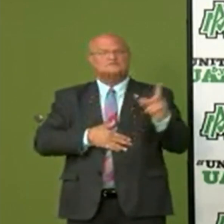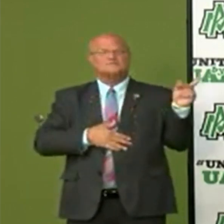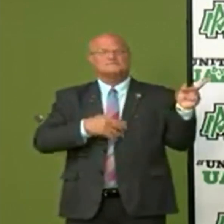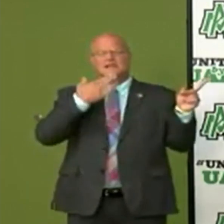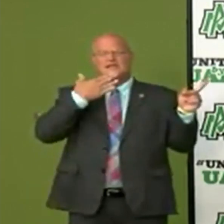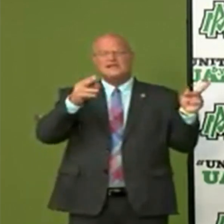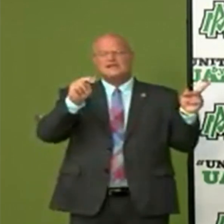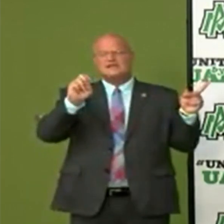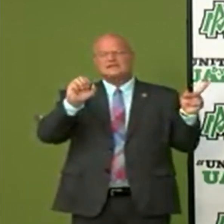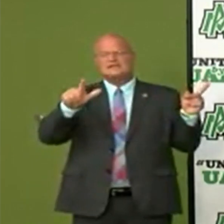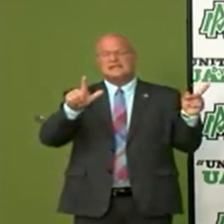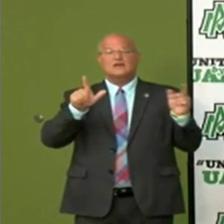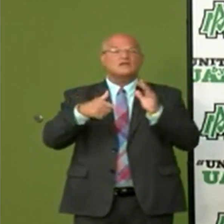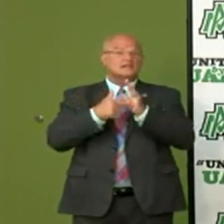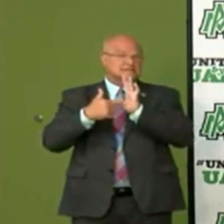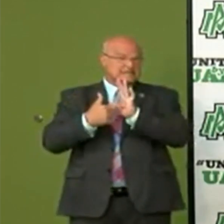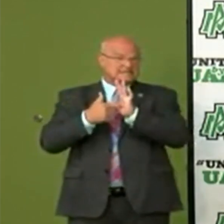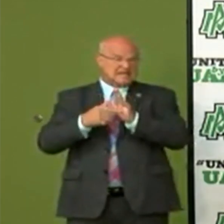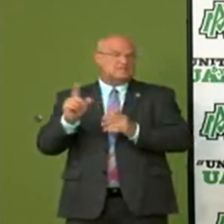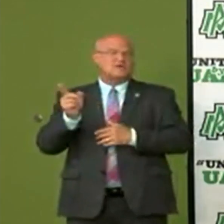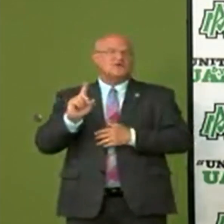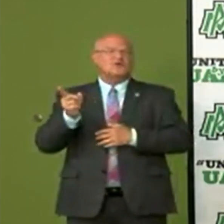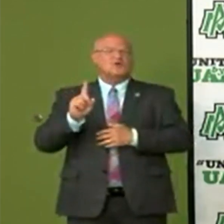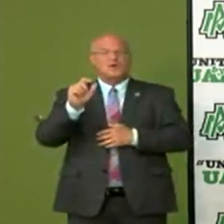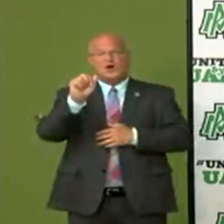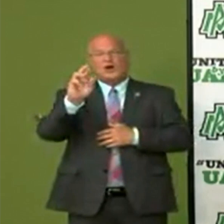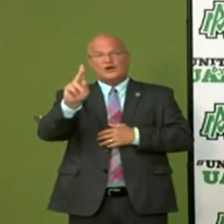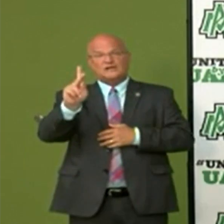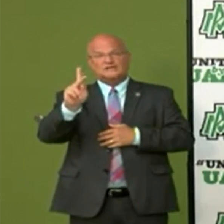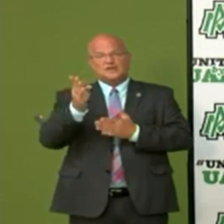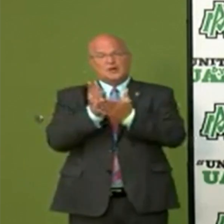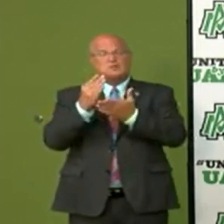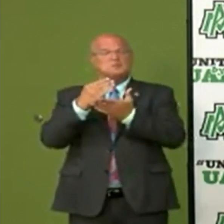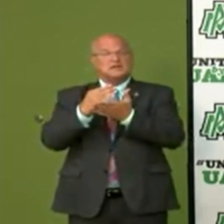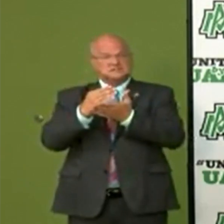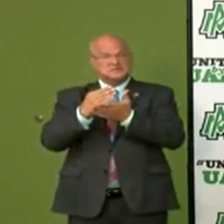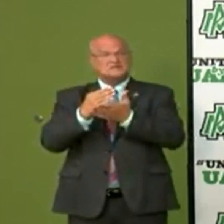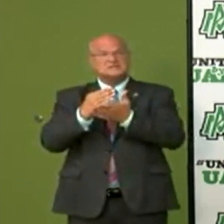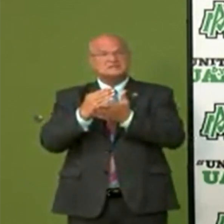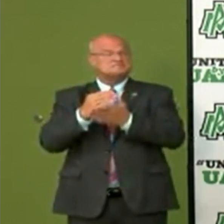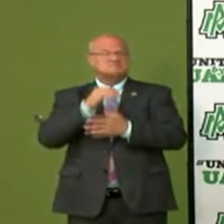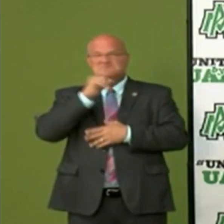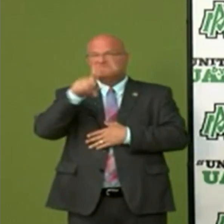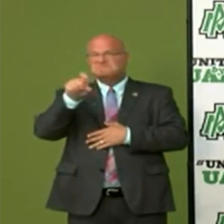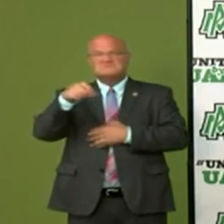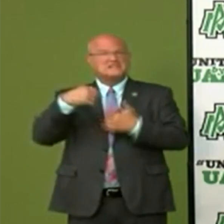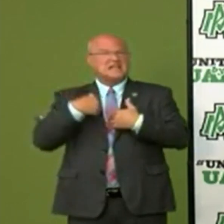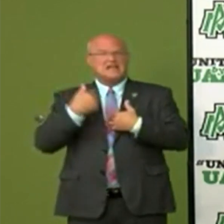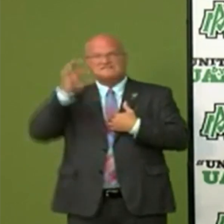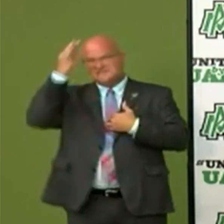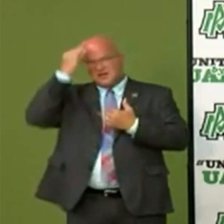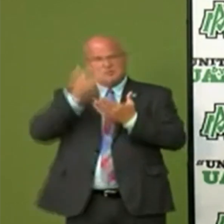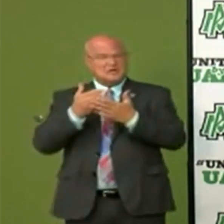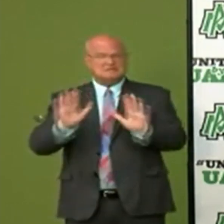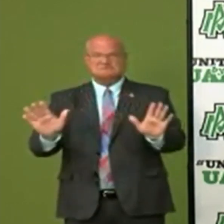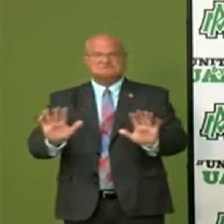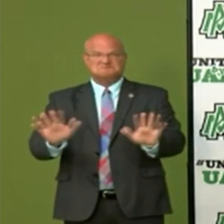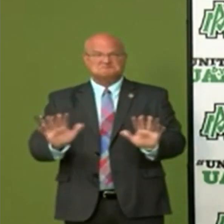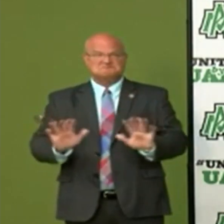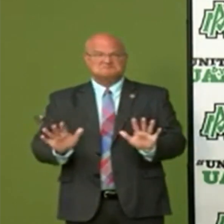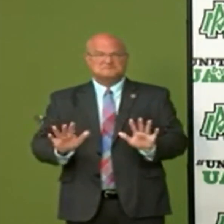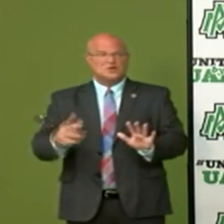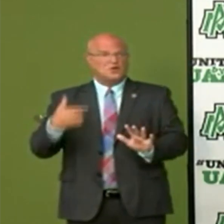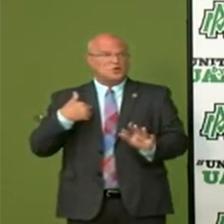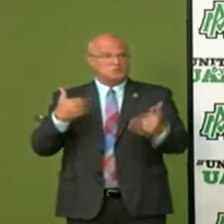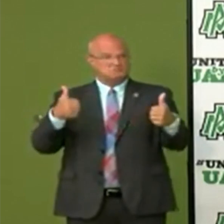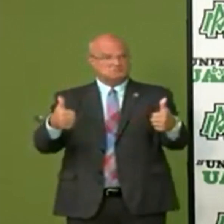Thank you, Neil. And this is an example of where Arkansas, budget-wise, does not need to have any federal money.